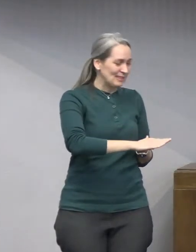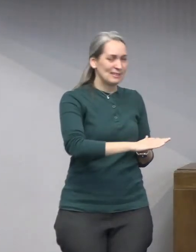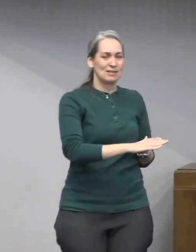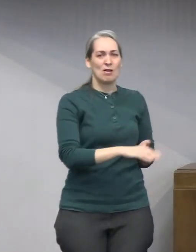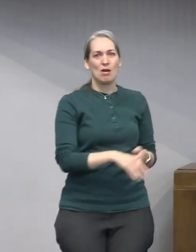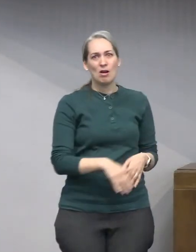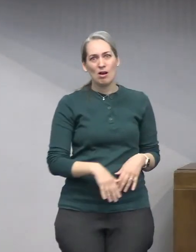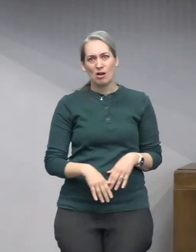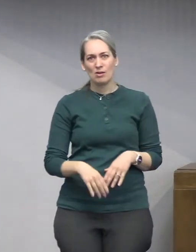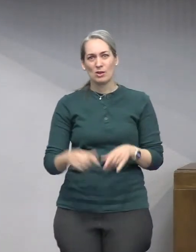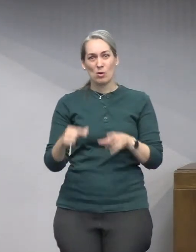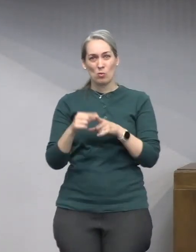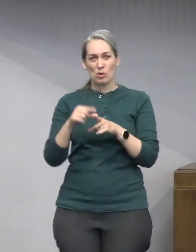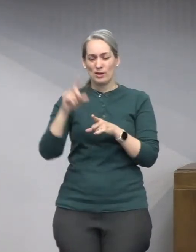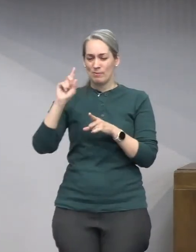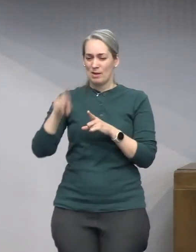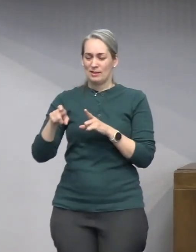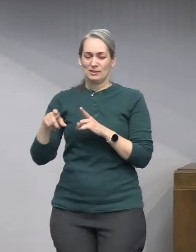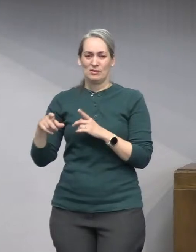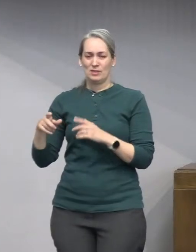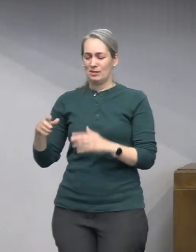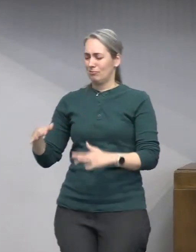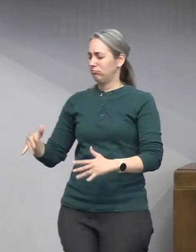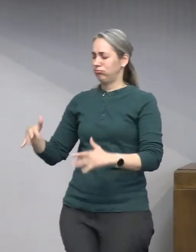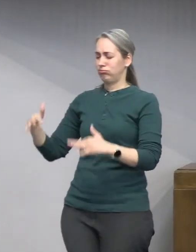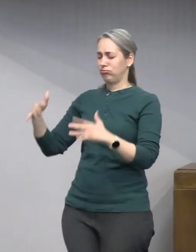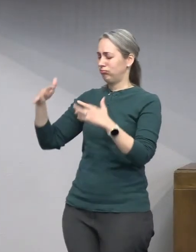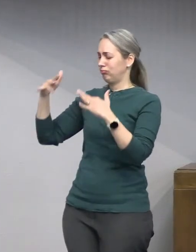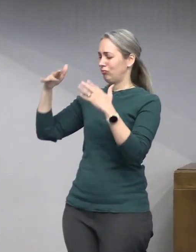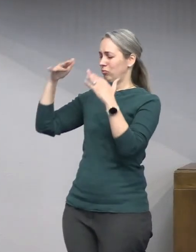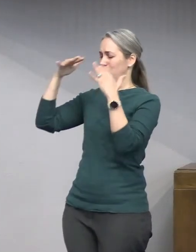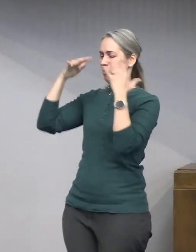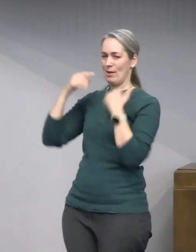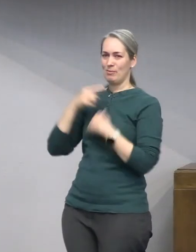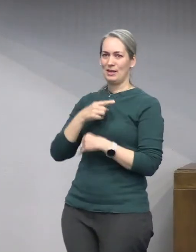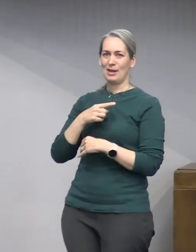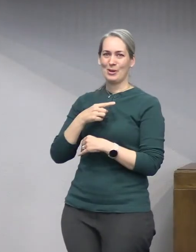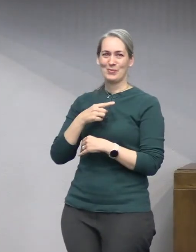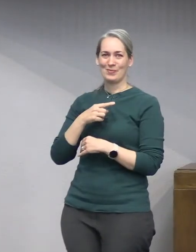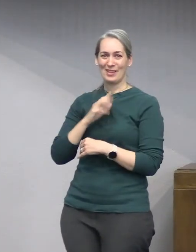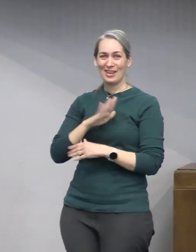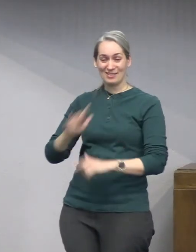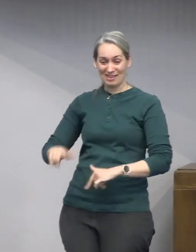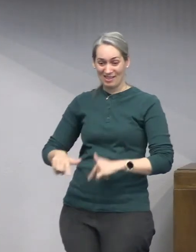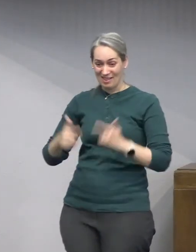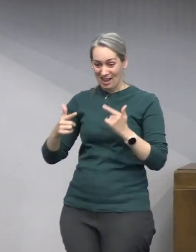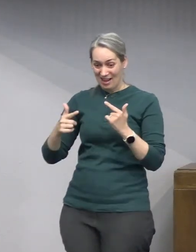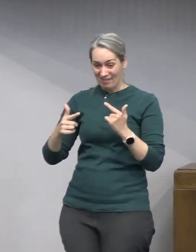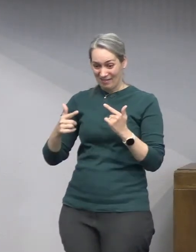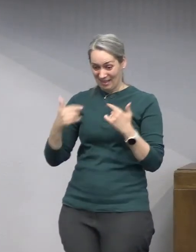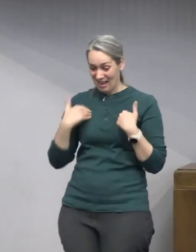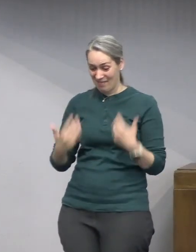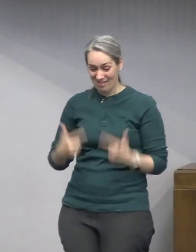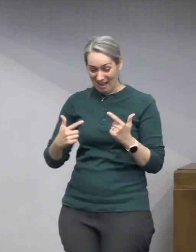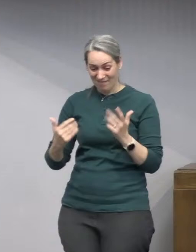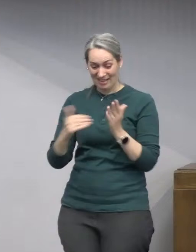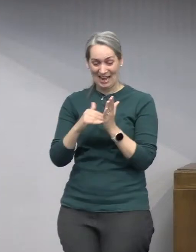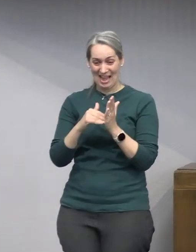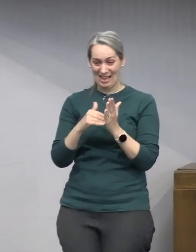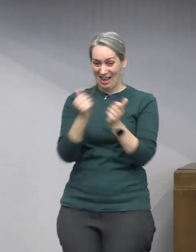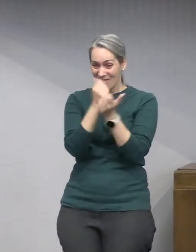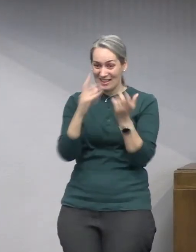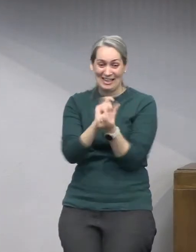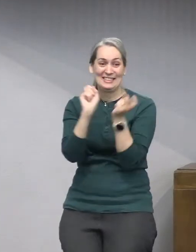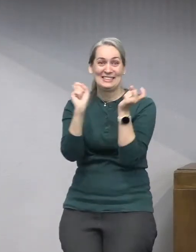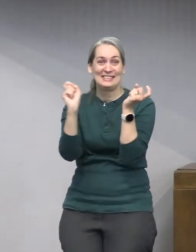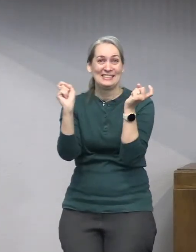those words had to have washed over his spirit. His life had been restored. Now everything had changed